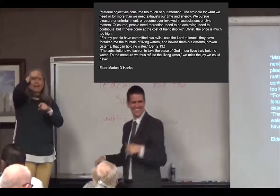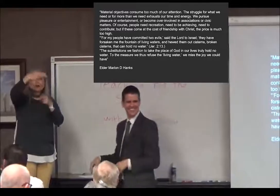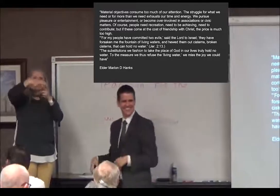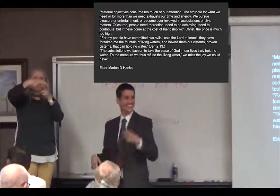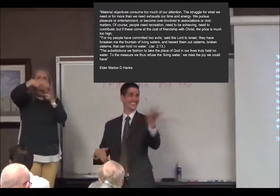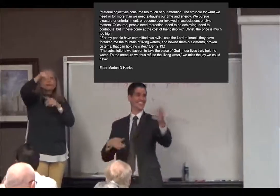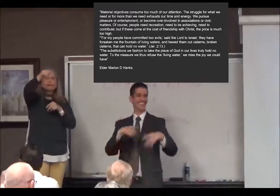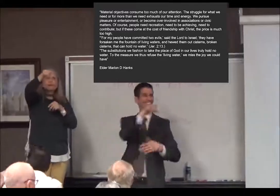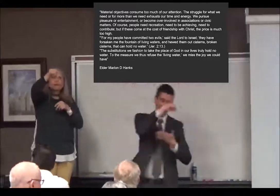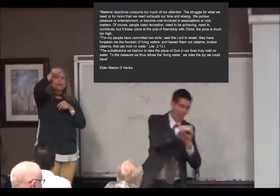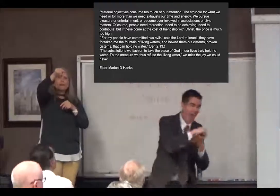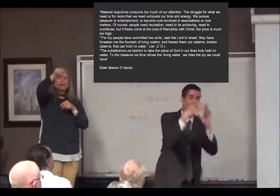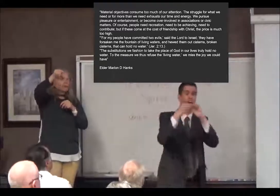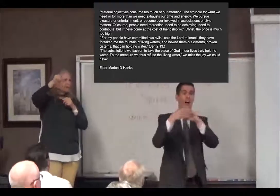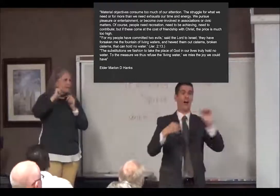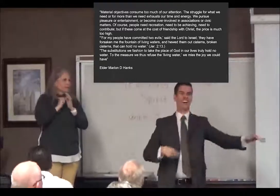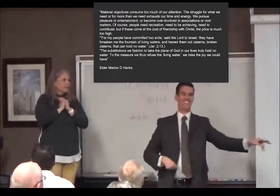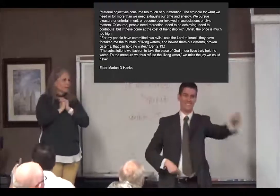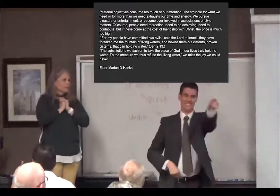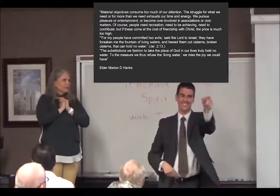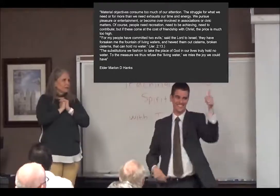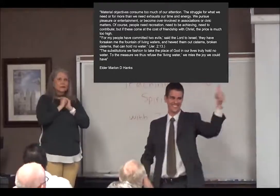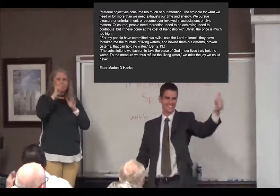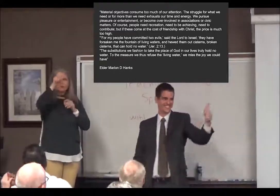Thanks, I didn't even know that I wasn't paying attention. No, I was writing.